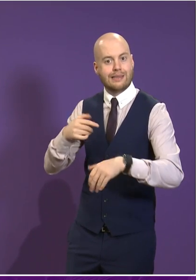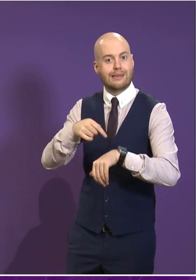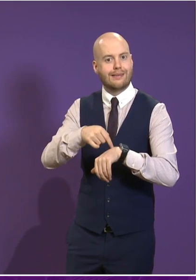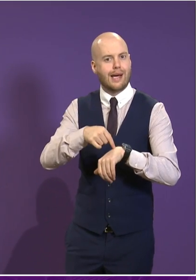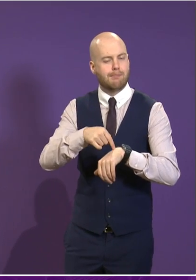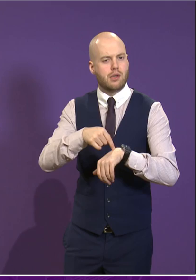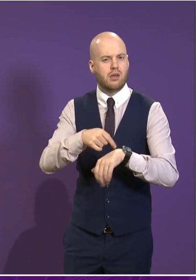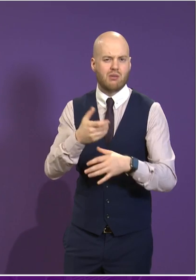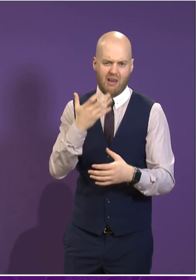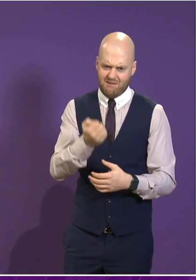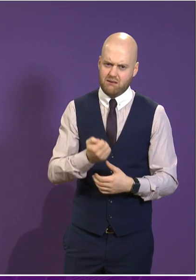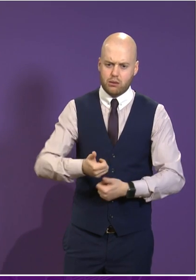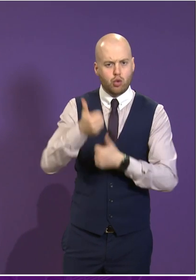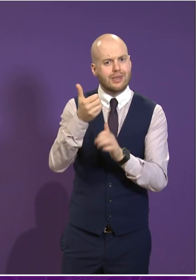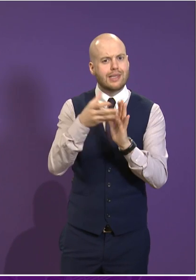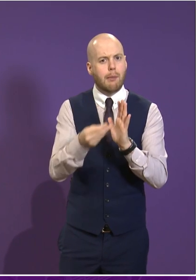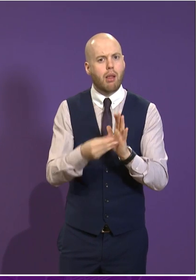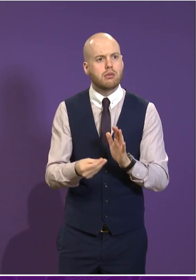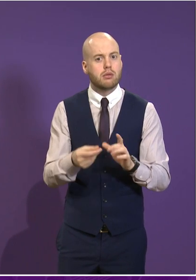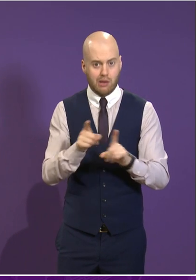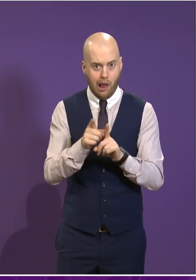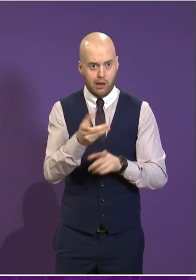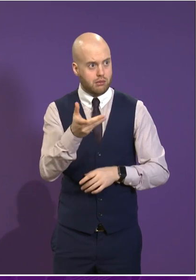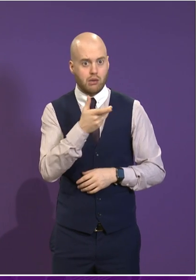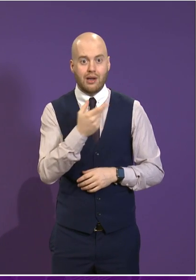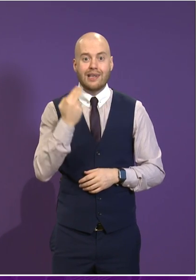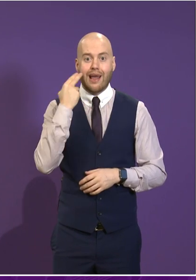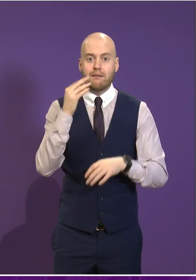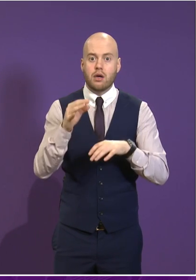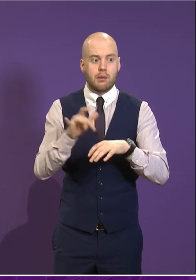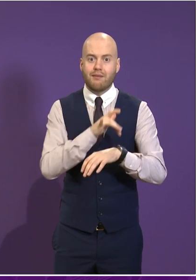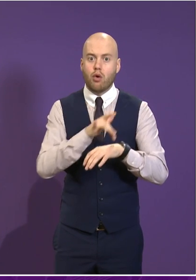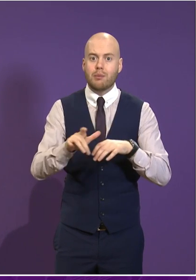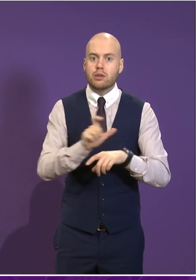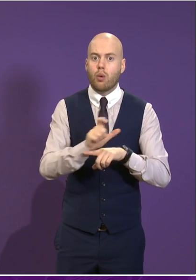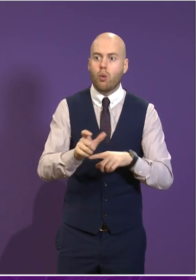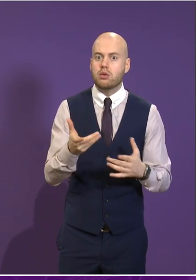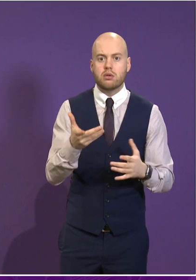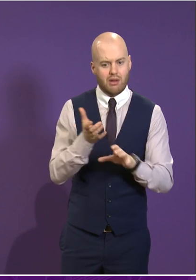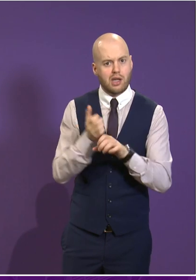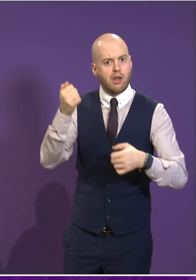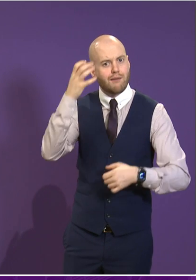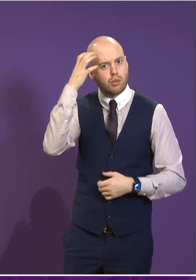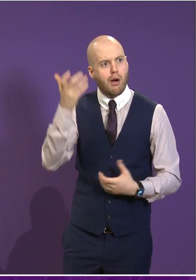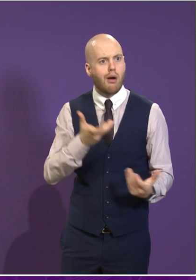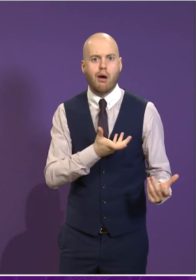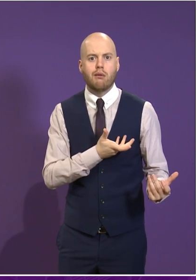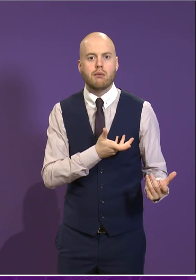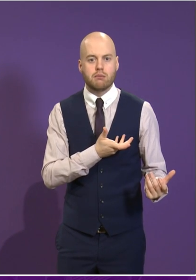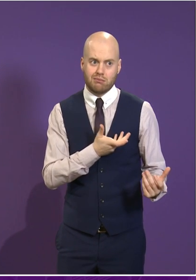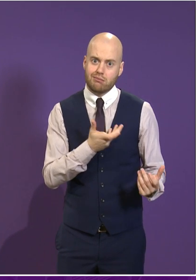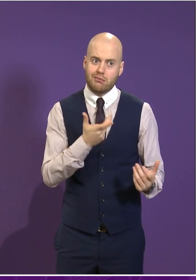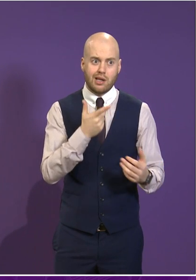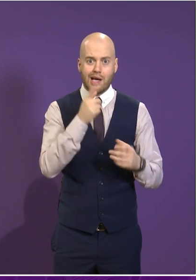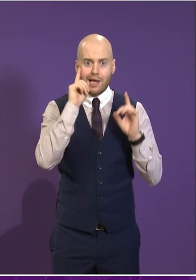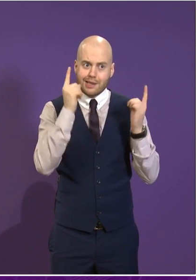very good examples, like the Conservatoire's deaf performance course, of institutions doing very good